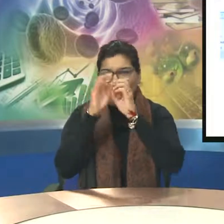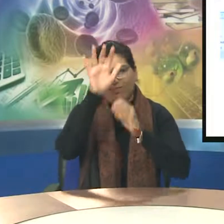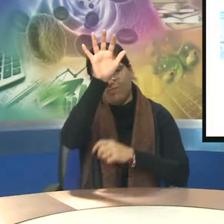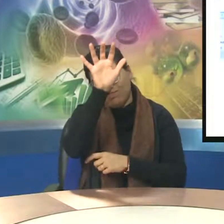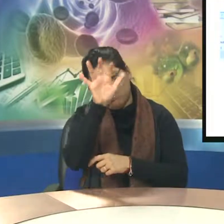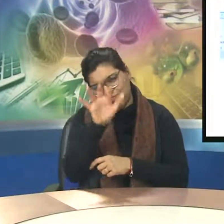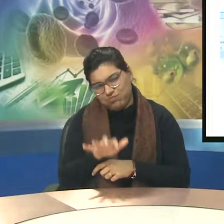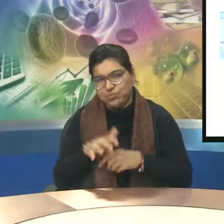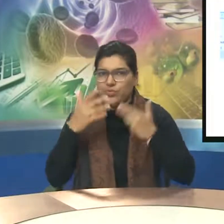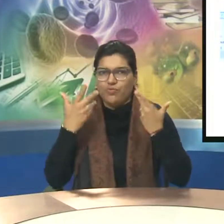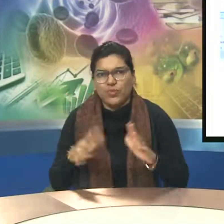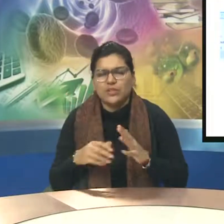Next is